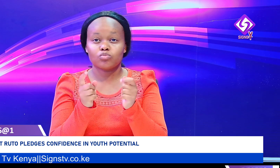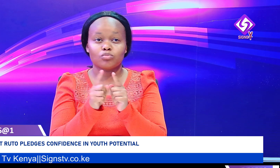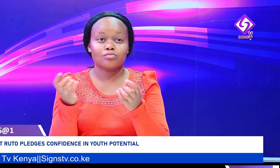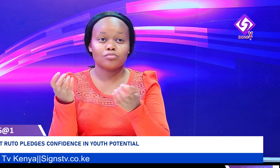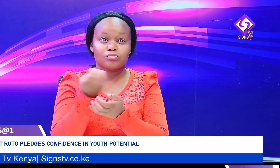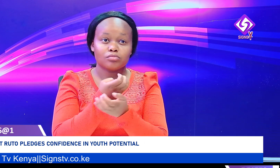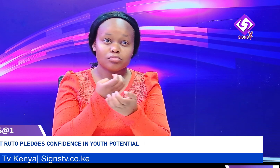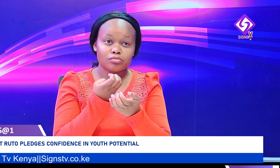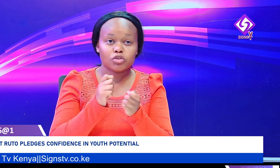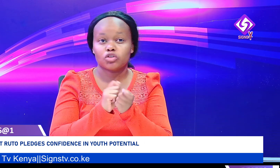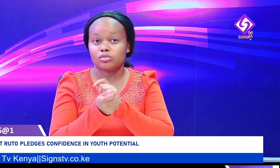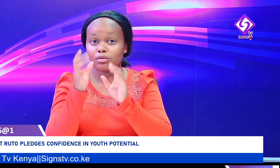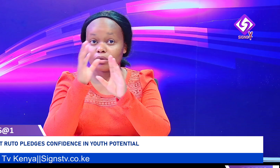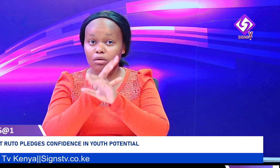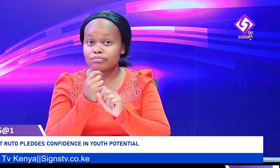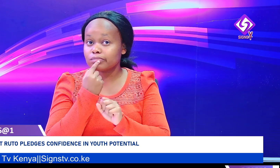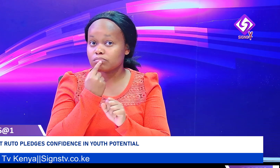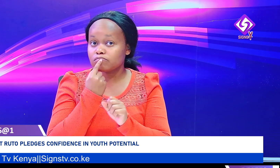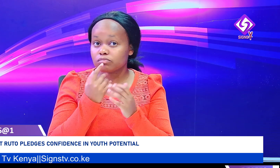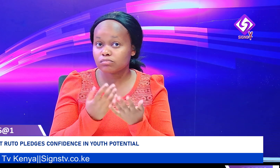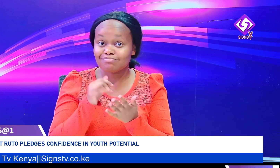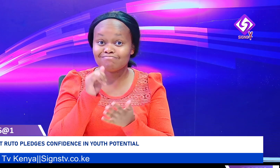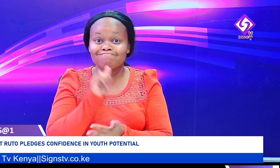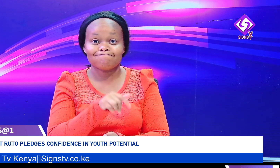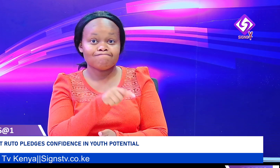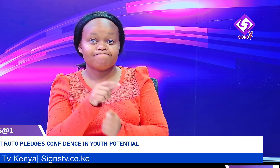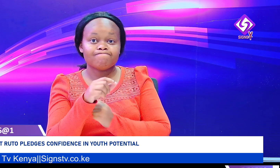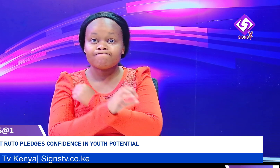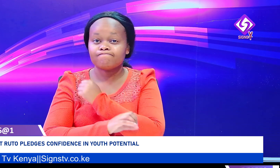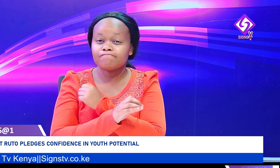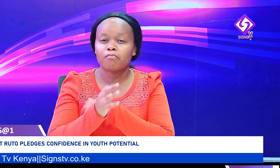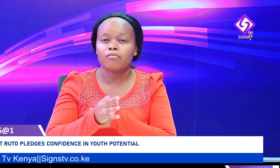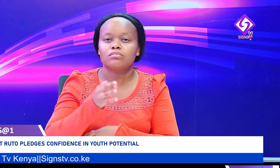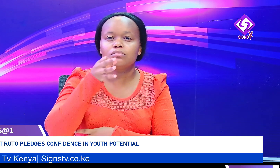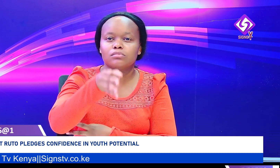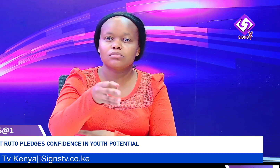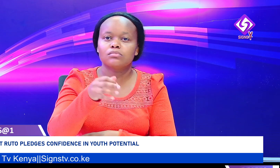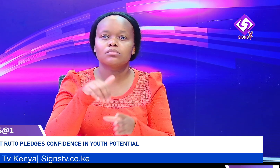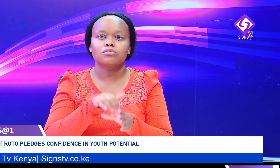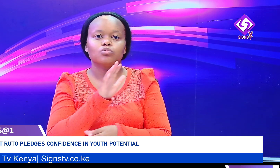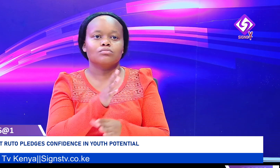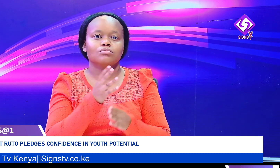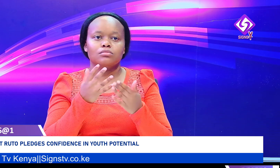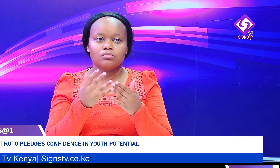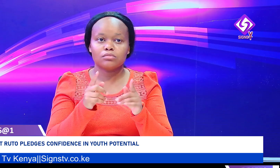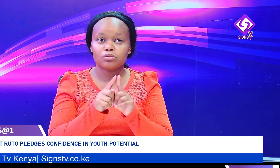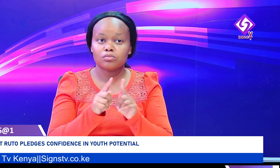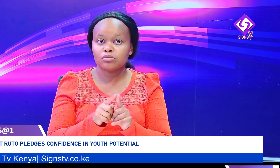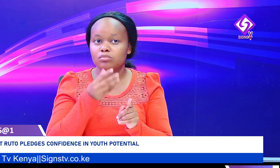Highlighting the role of young Kenyans in driving social and economic change, President Ruto said that the country's